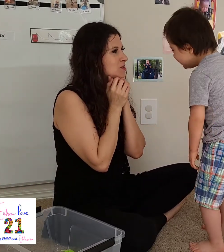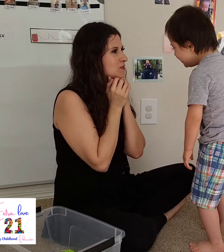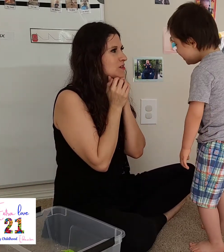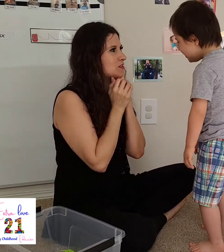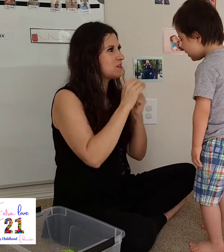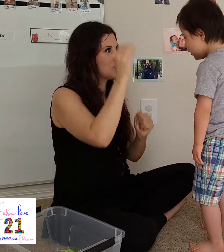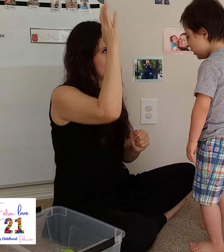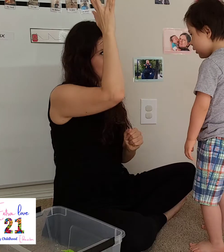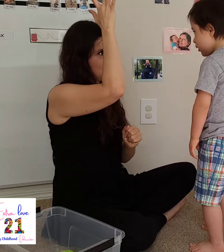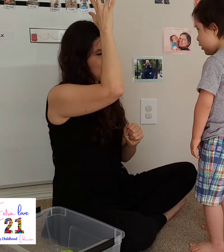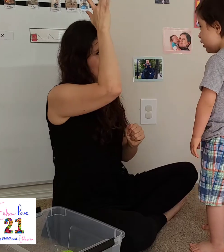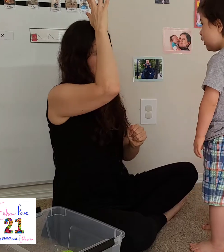rrr.